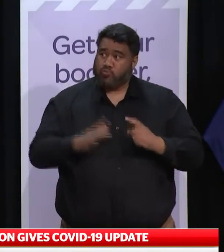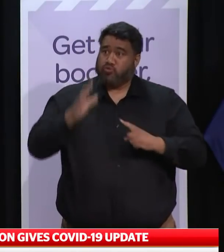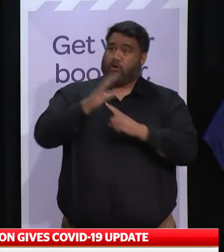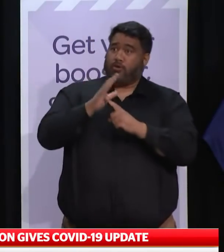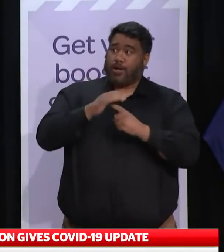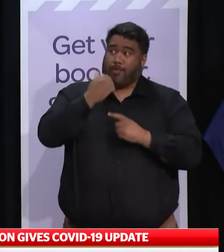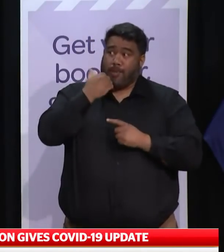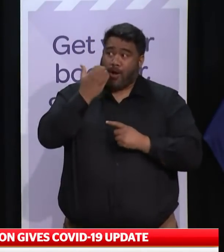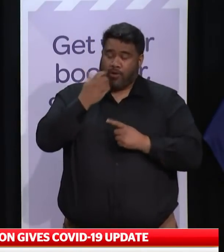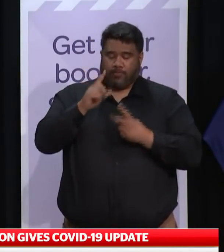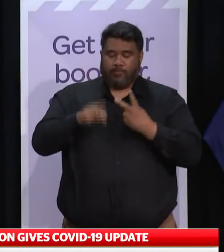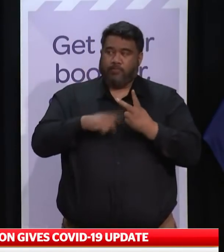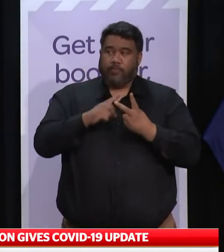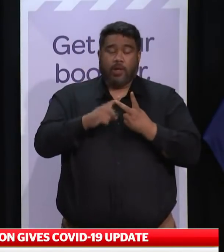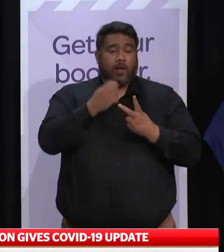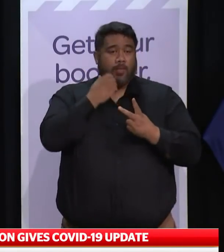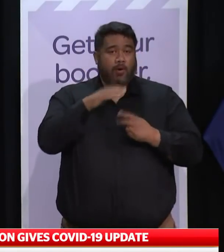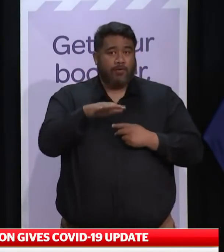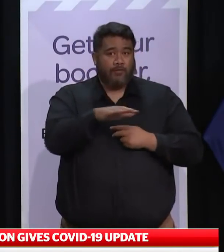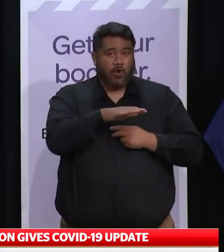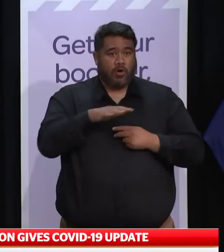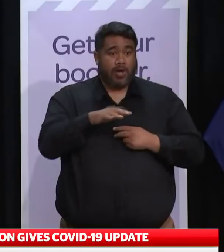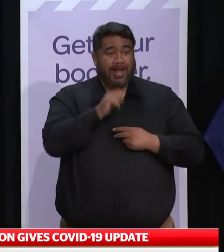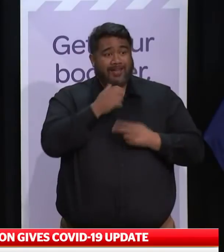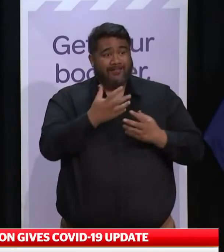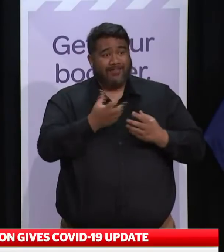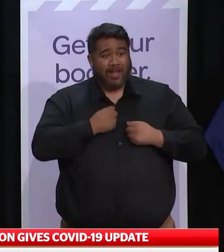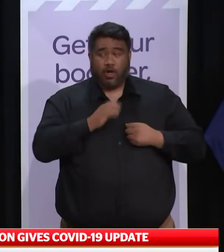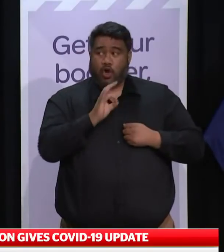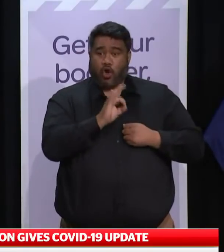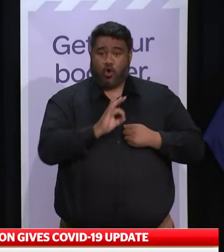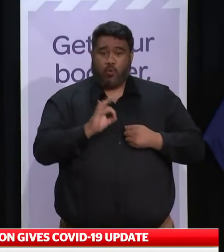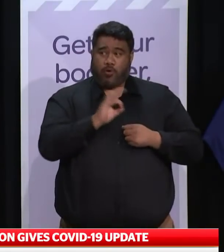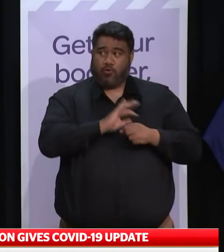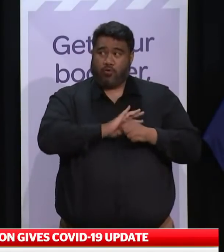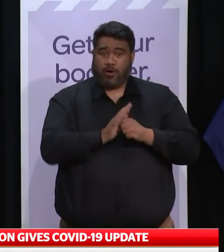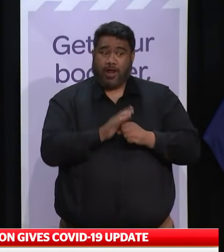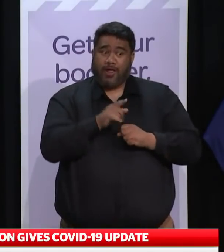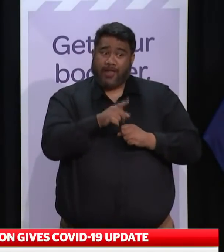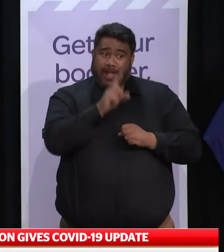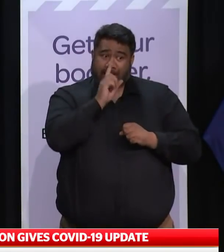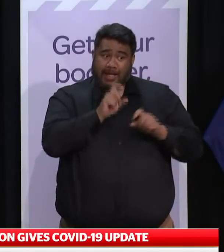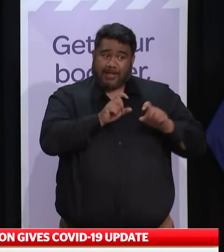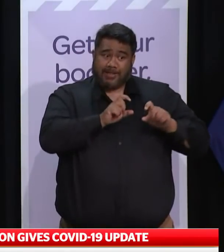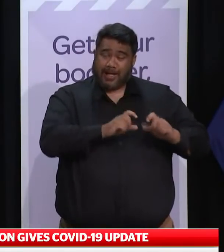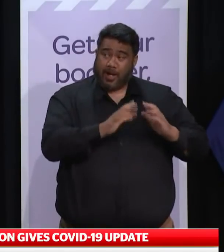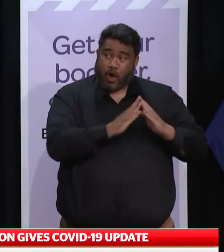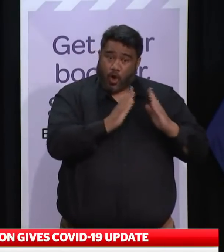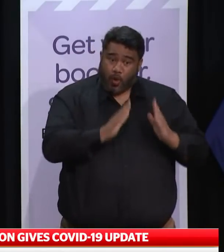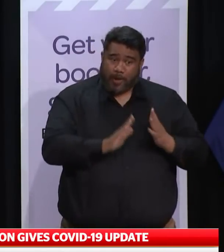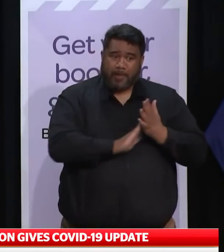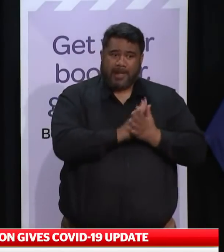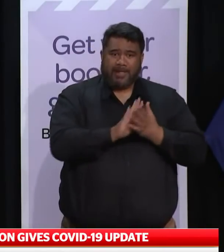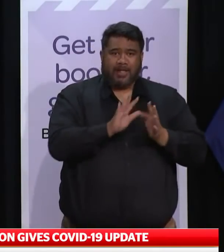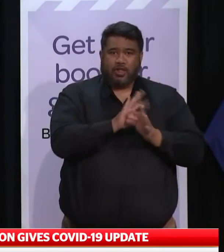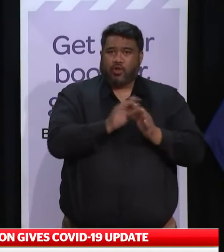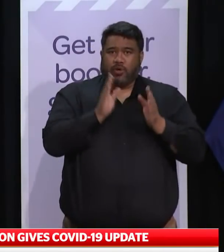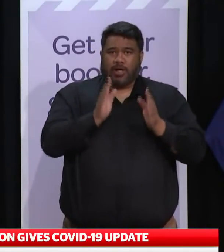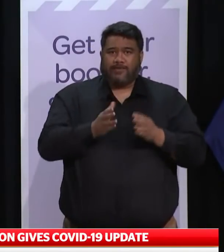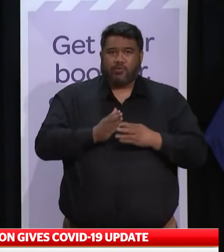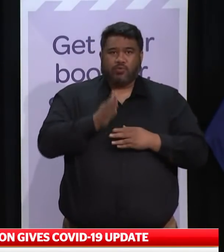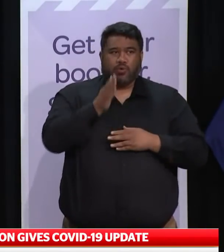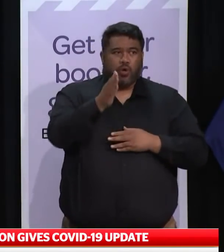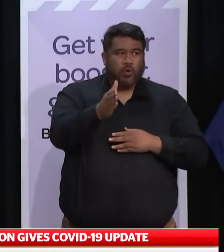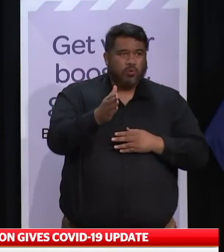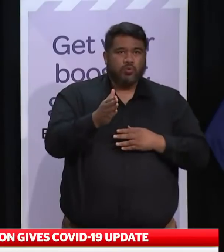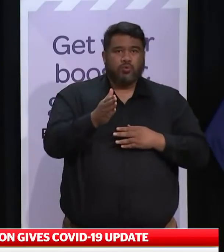Māori whānau to isolate with Omicron so they don't have to isolate in cars and sheds? Well, we certainly wouldn't want